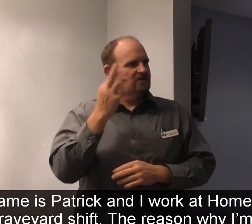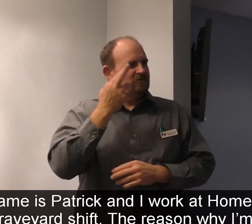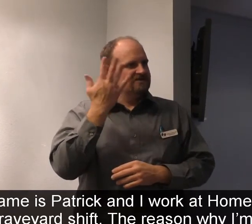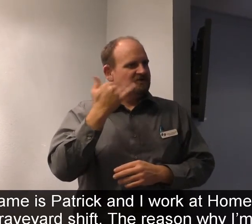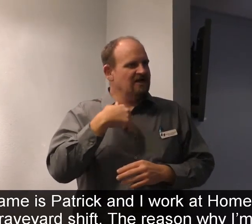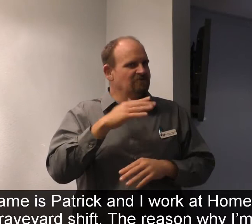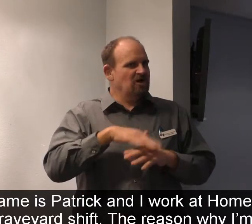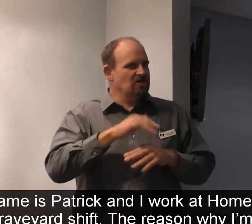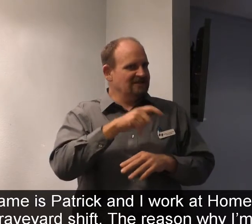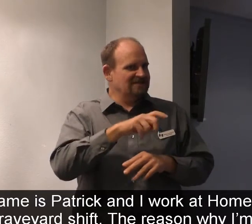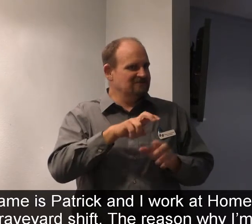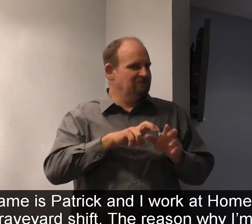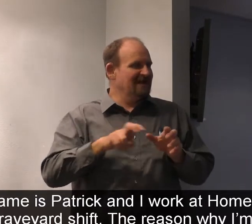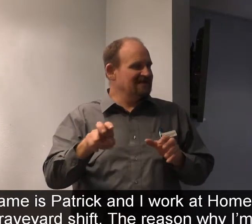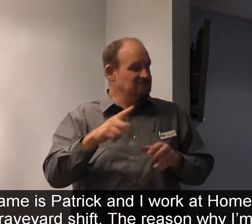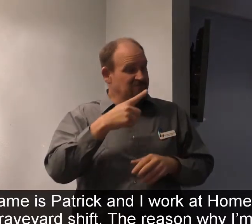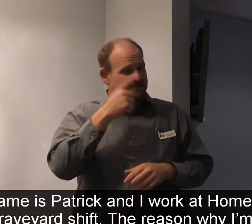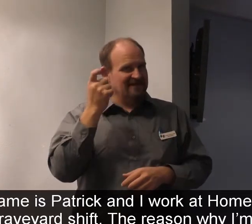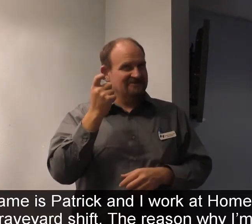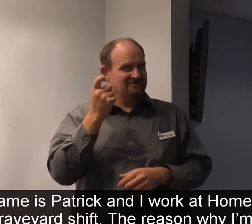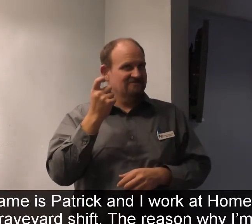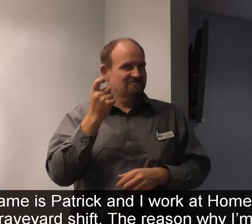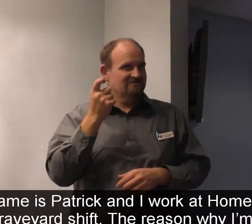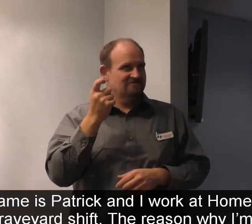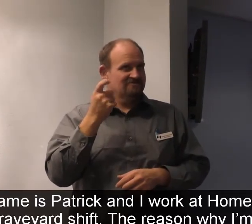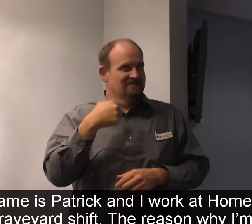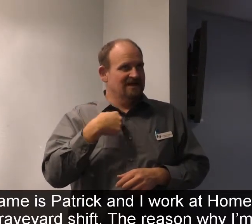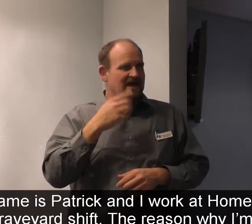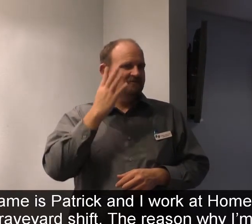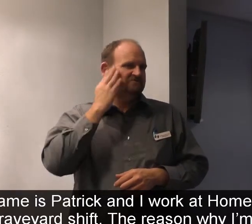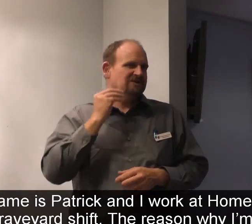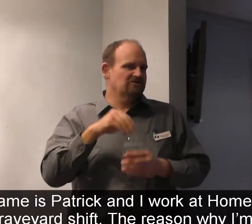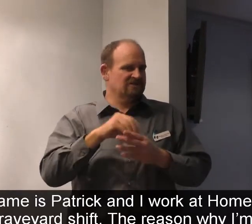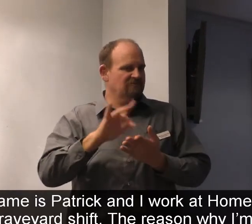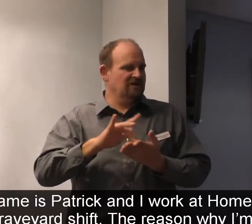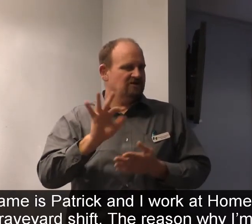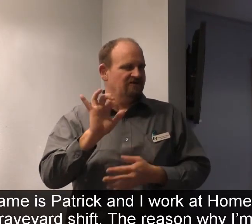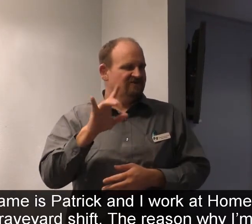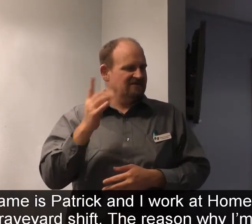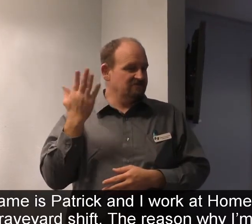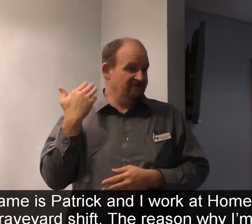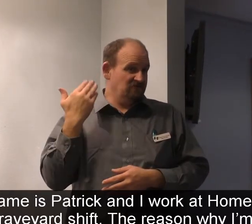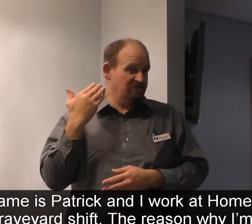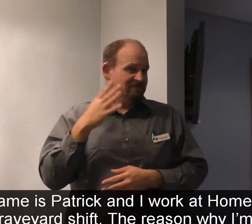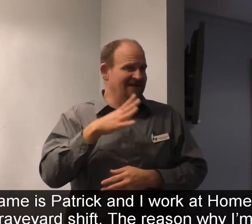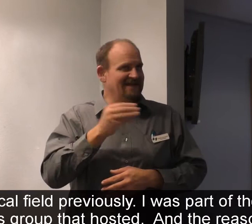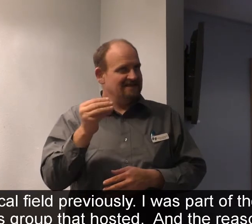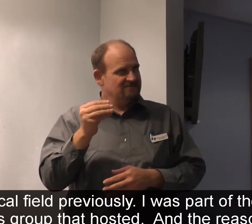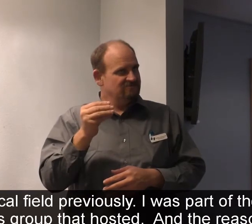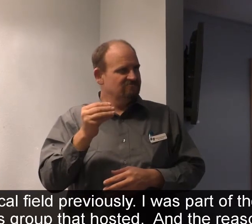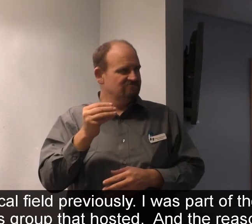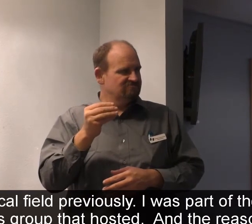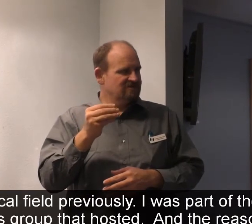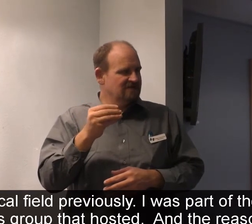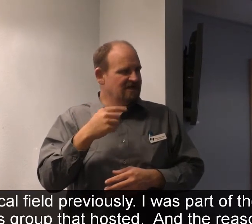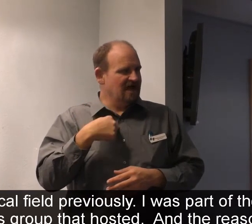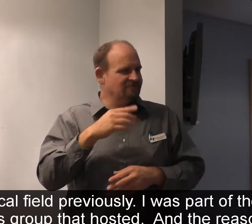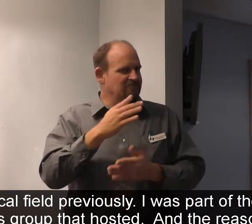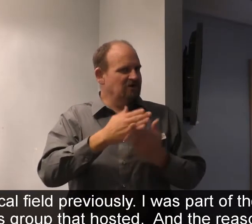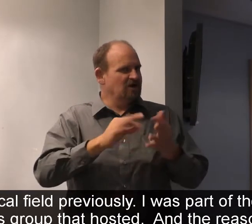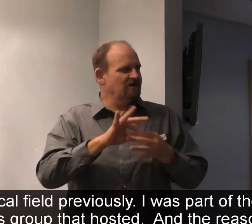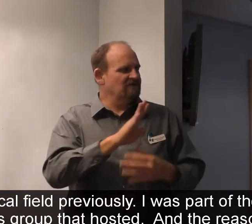the graveyard shift. And the reason why I'm on this panel is because I have experience in the medical field